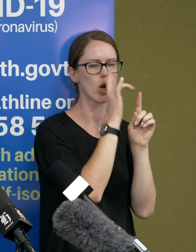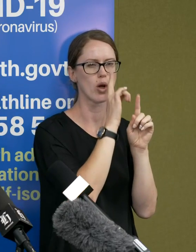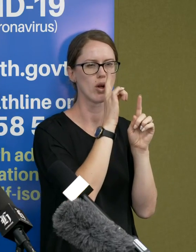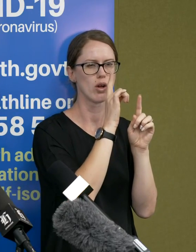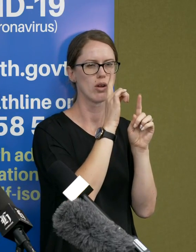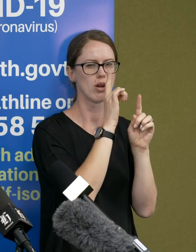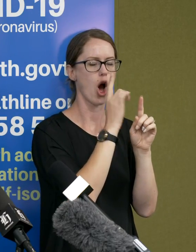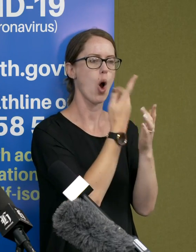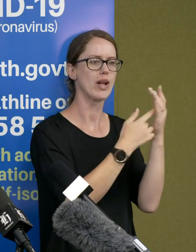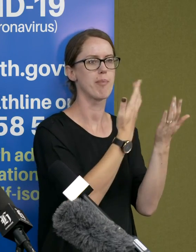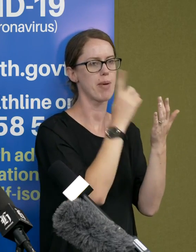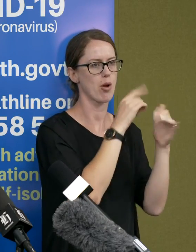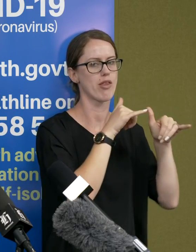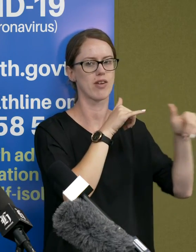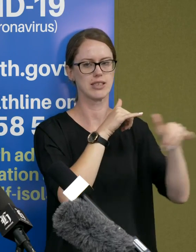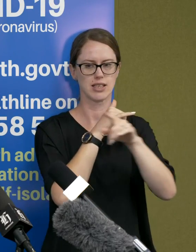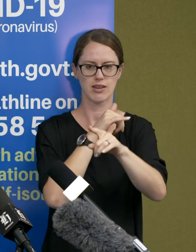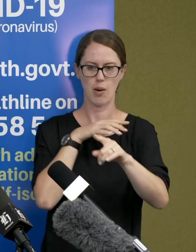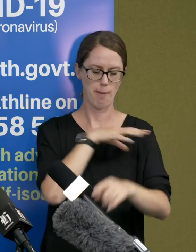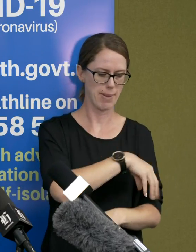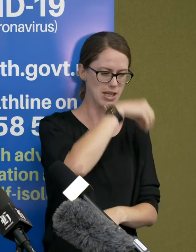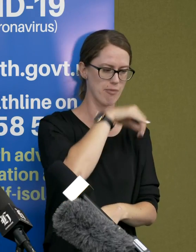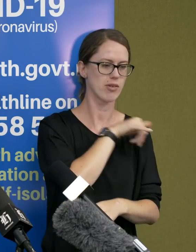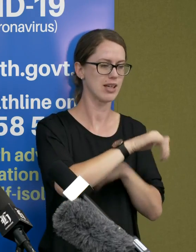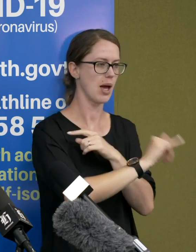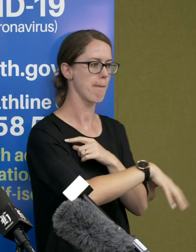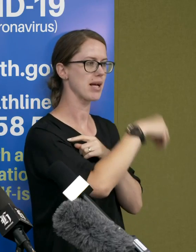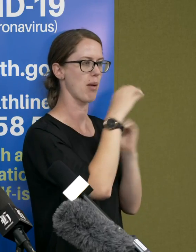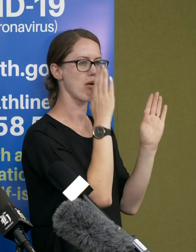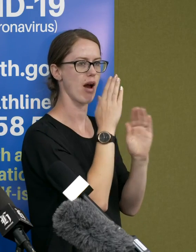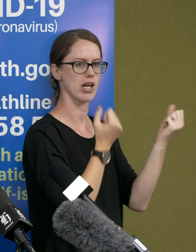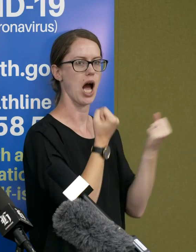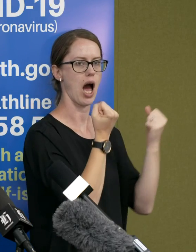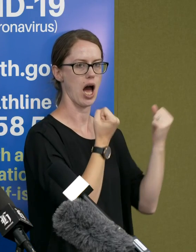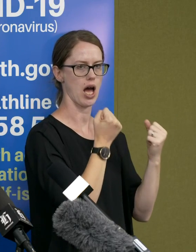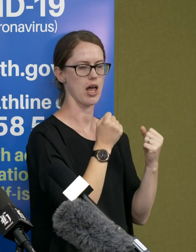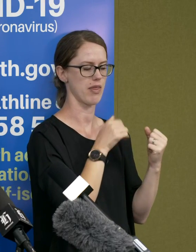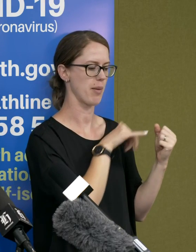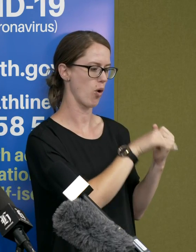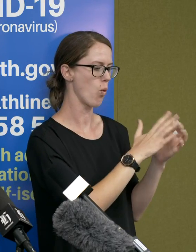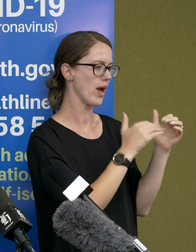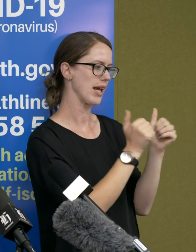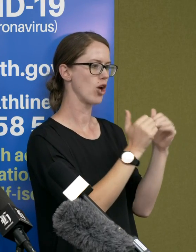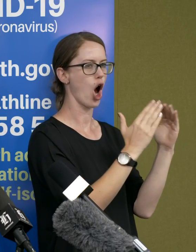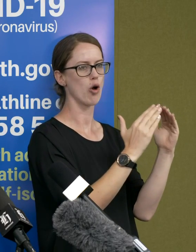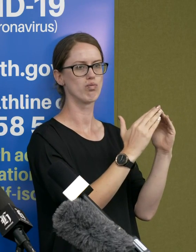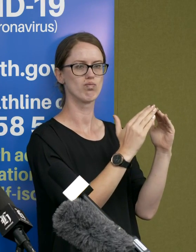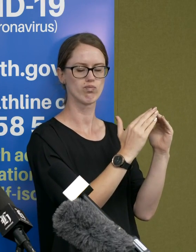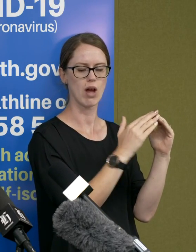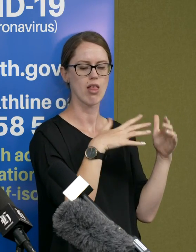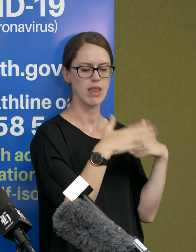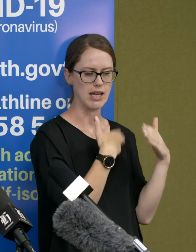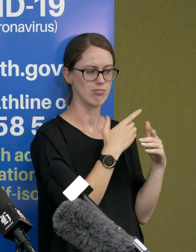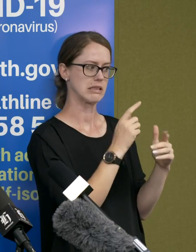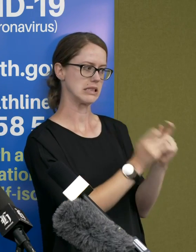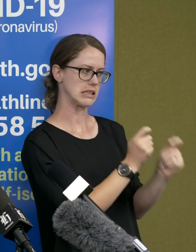who were on the flights with them. So they were picked up from the airport? They were picked up by private vehicle at the airport and spent the weekend at home and